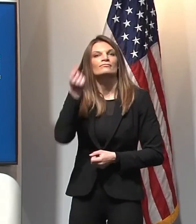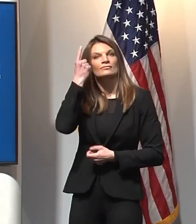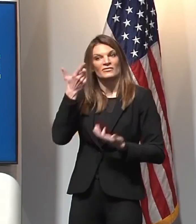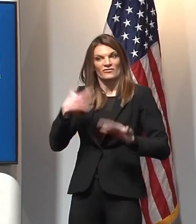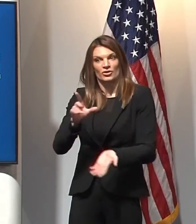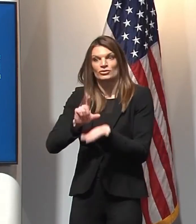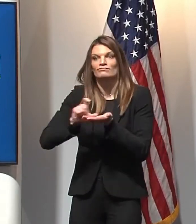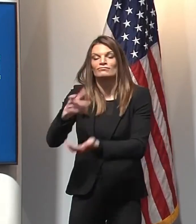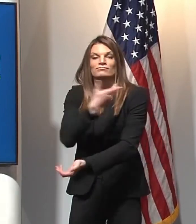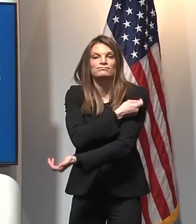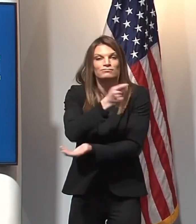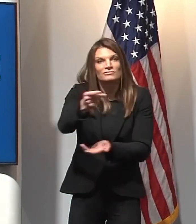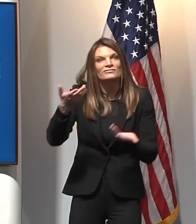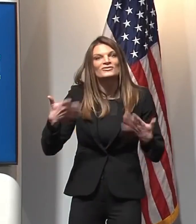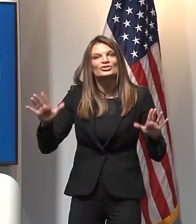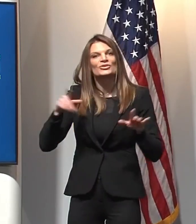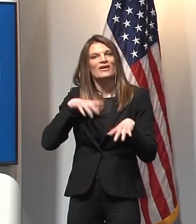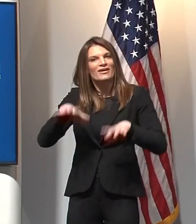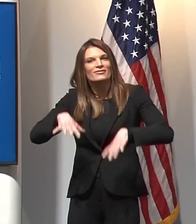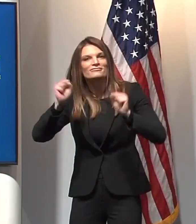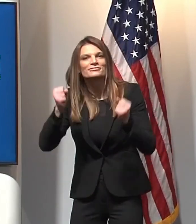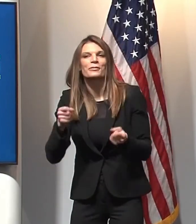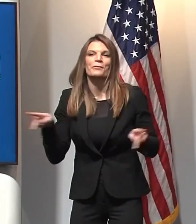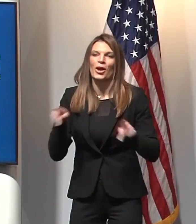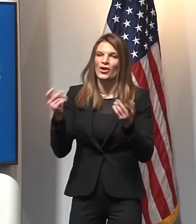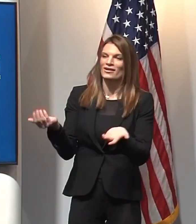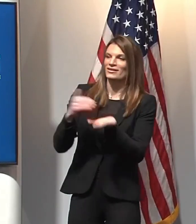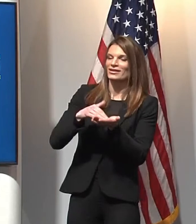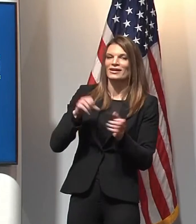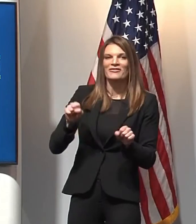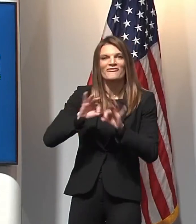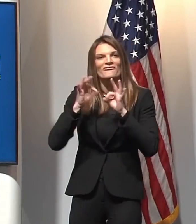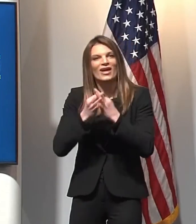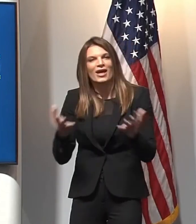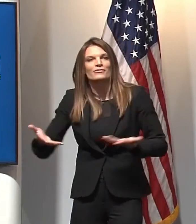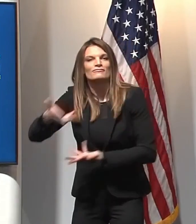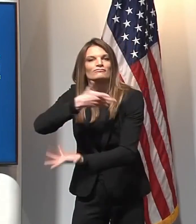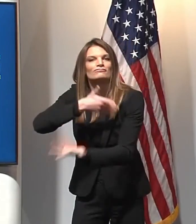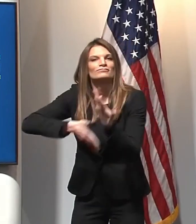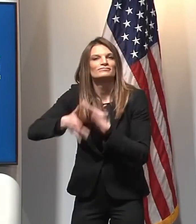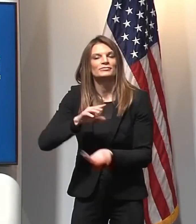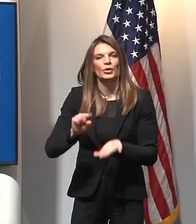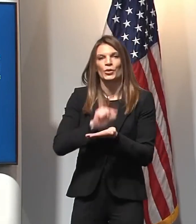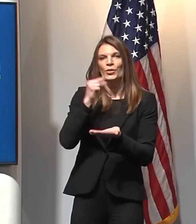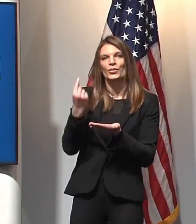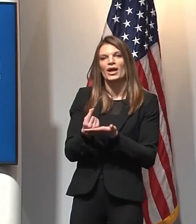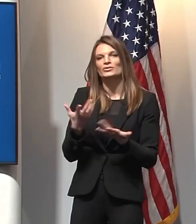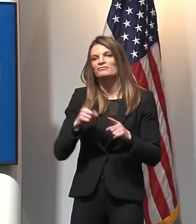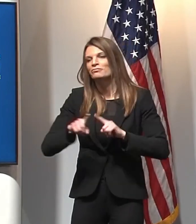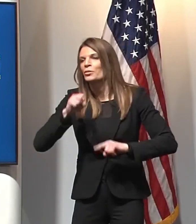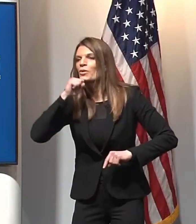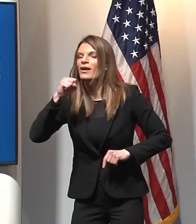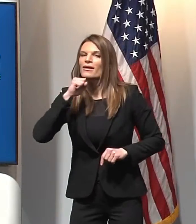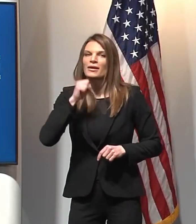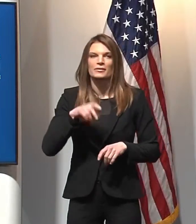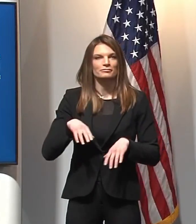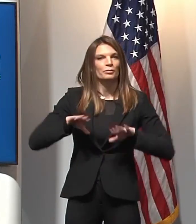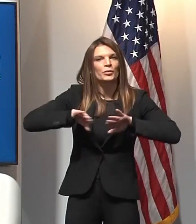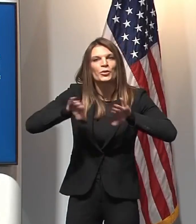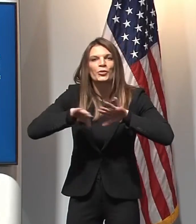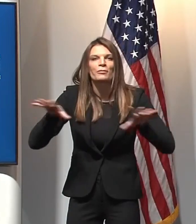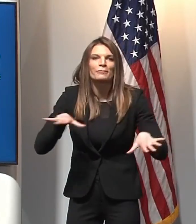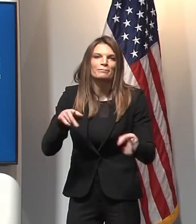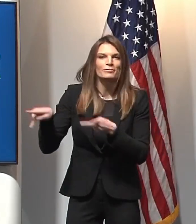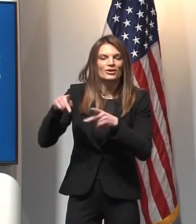most, like birthdays and barbecues, family reunions, graduations and proms, pool parties and